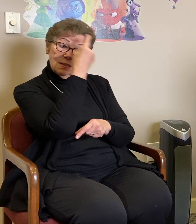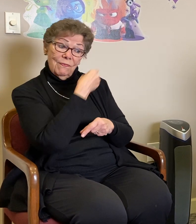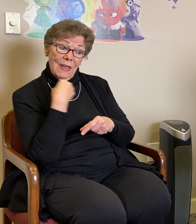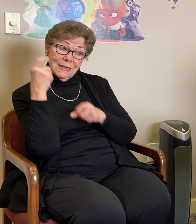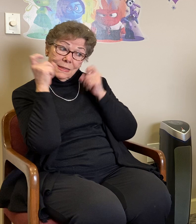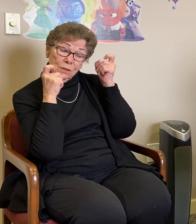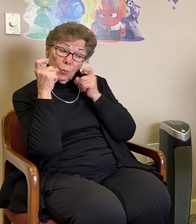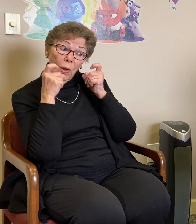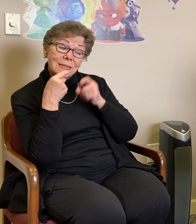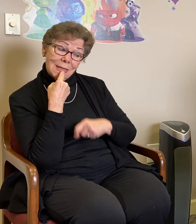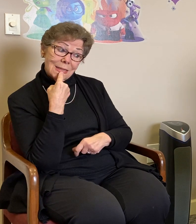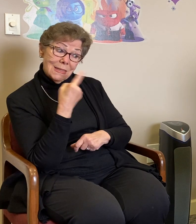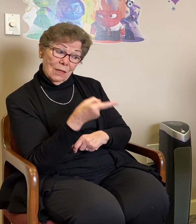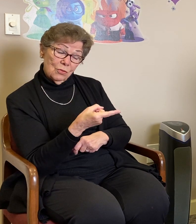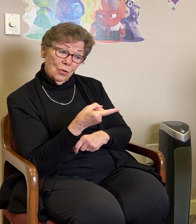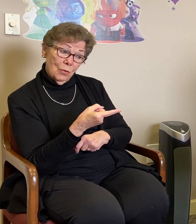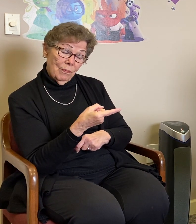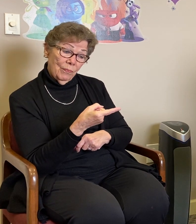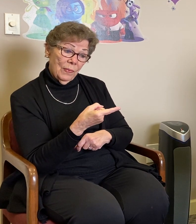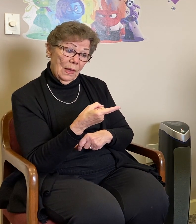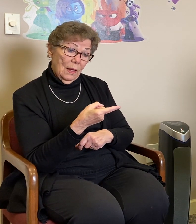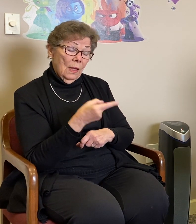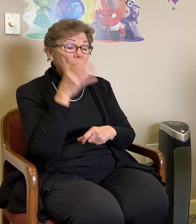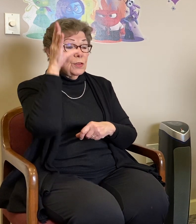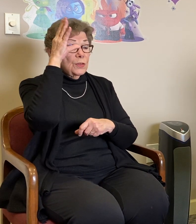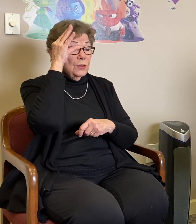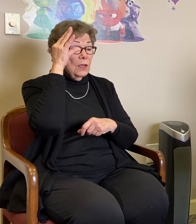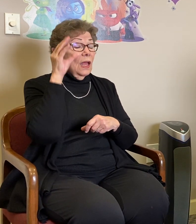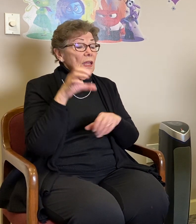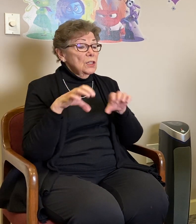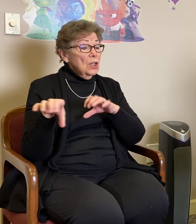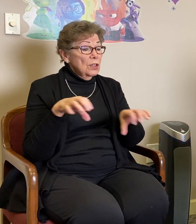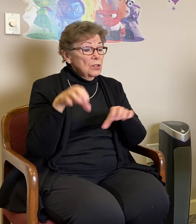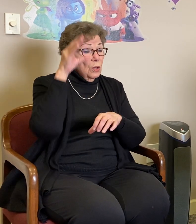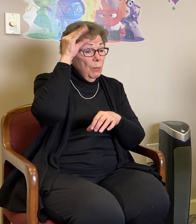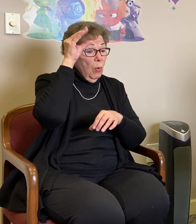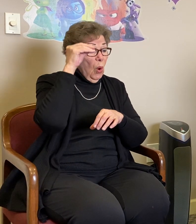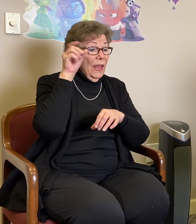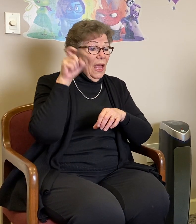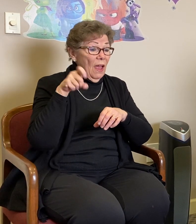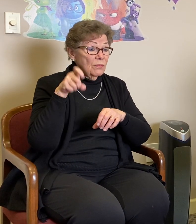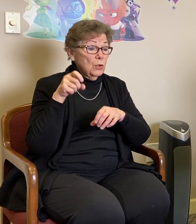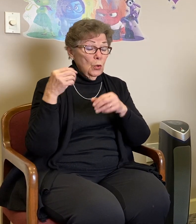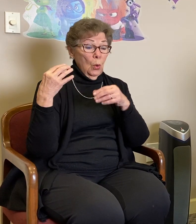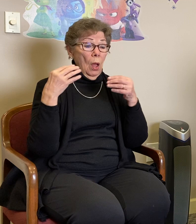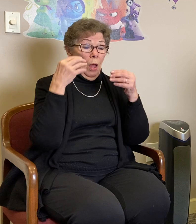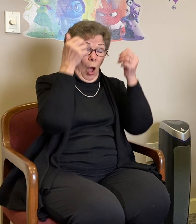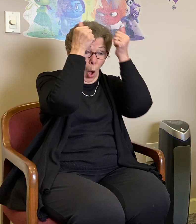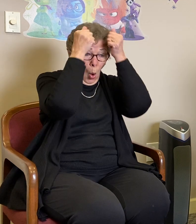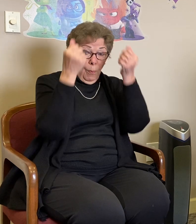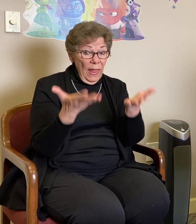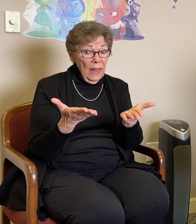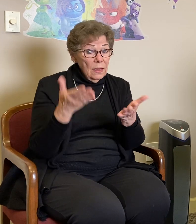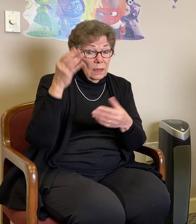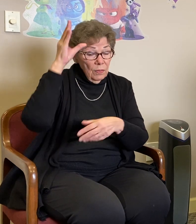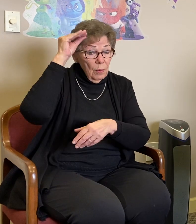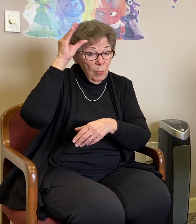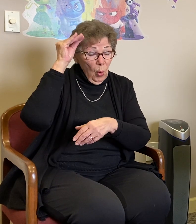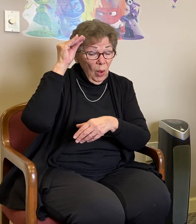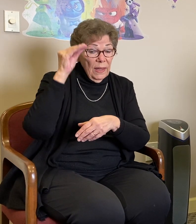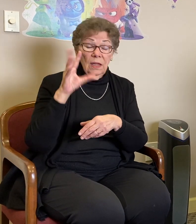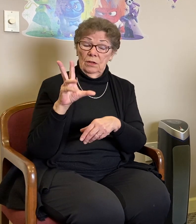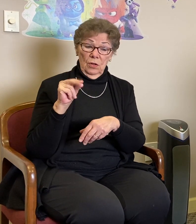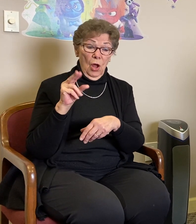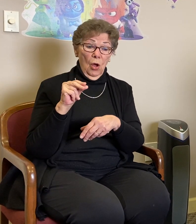us. Does the boy have to do what his older cousin tells him to do? What should the younger boy